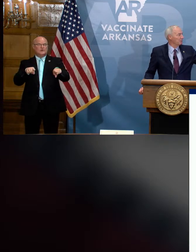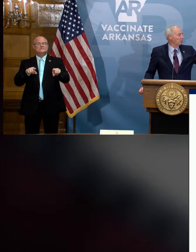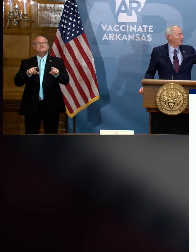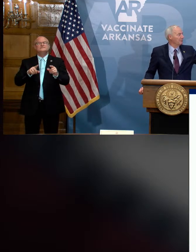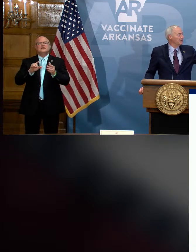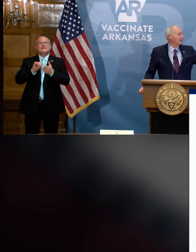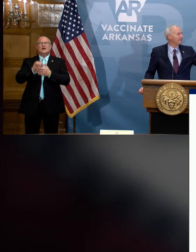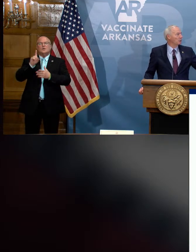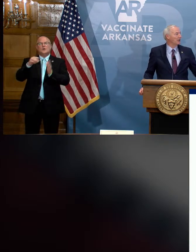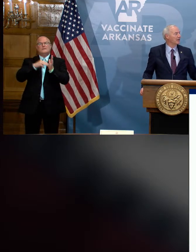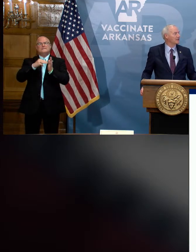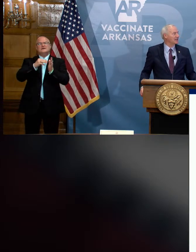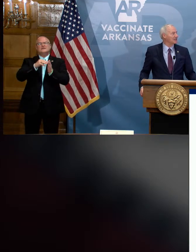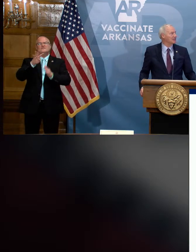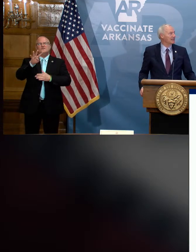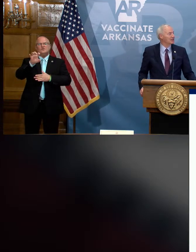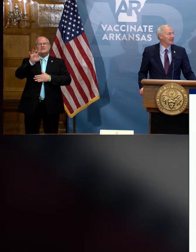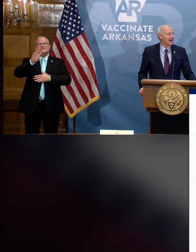That's